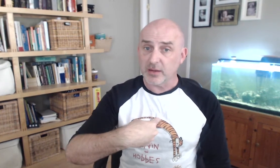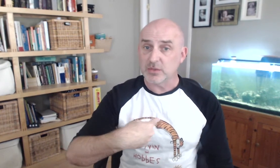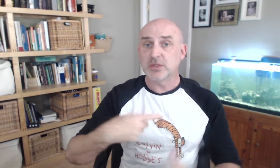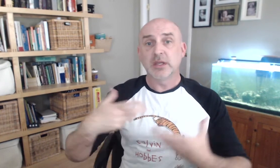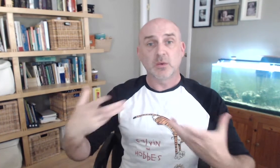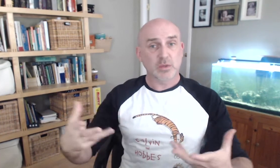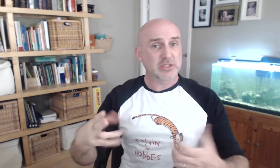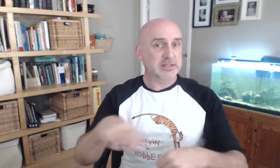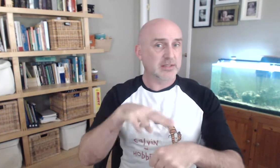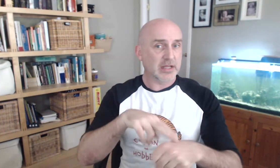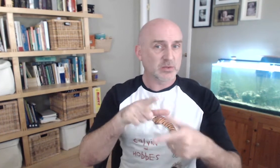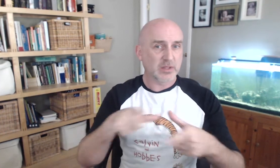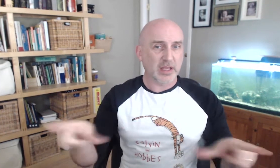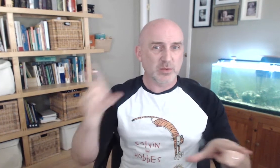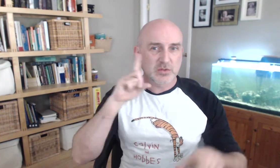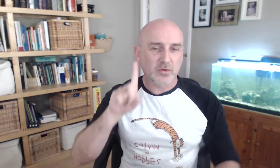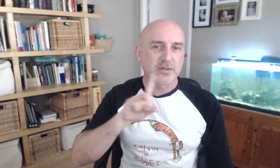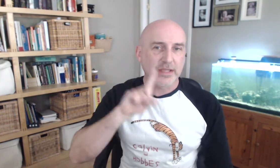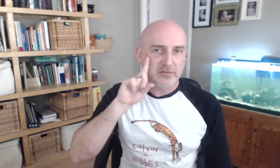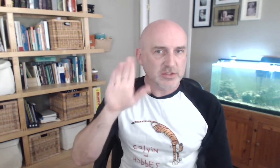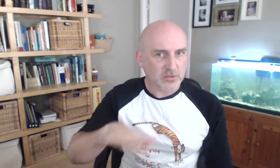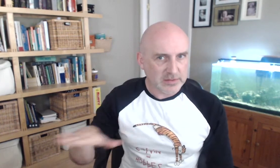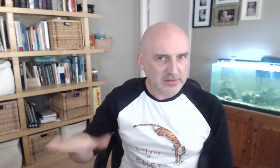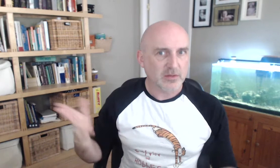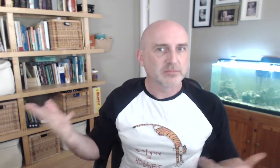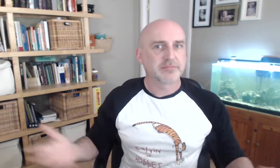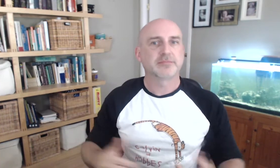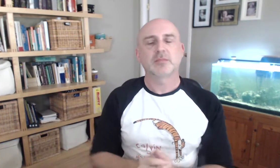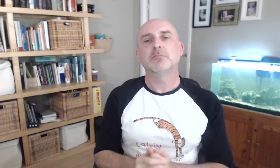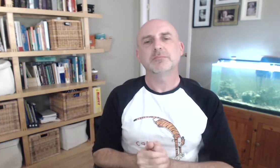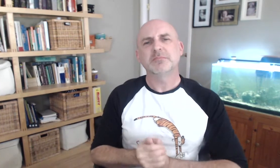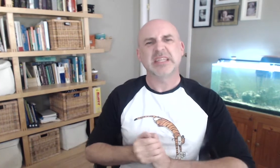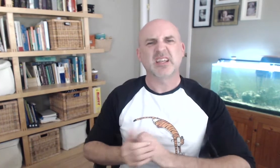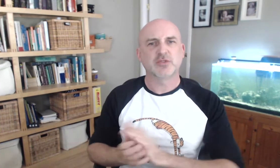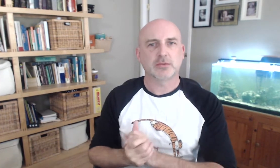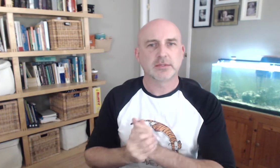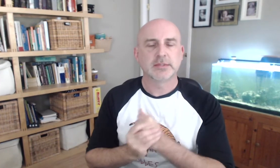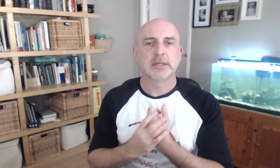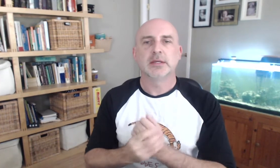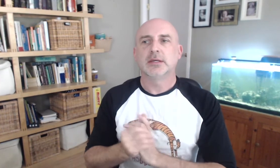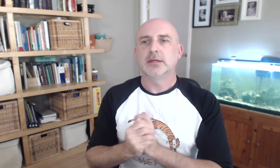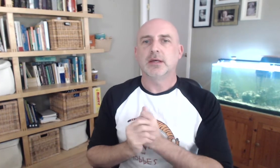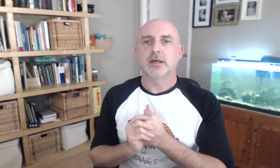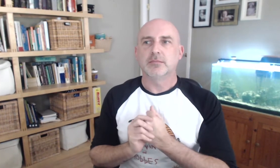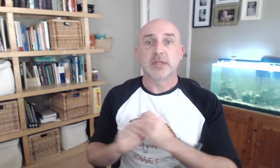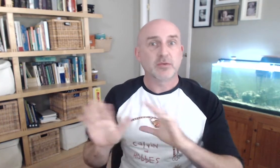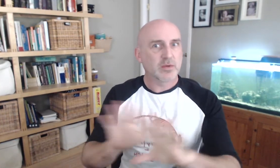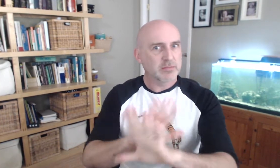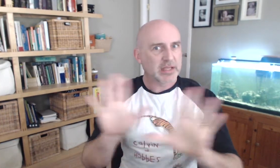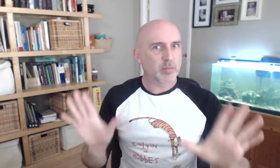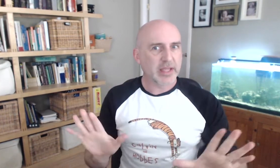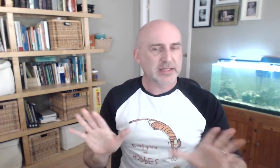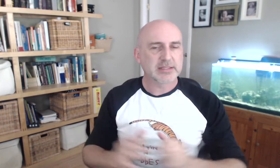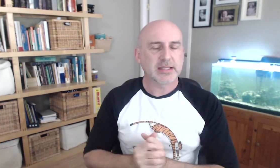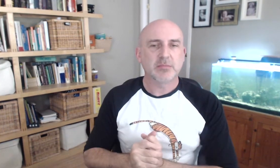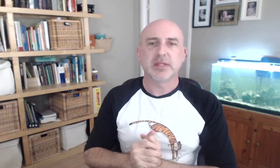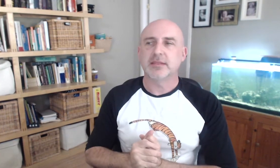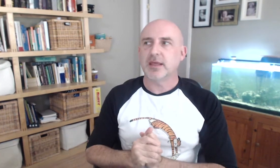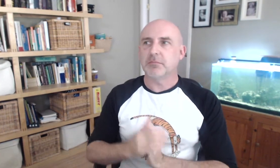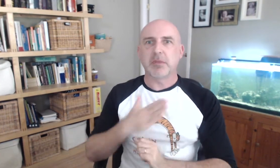Language, which is the natural language for deaf children. So, many deaf children. Never want to make a blanket statement that my